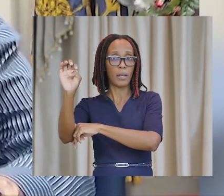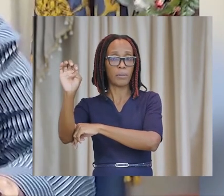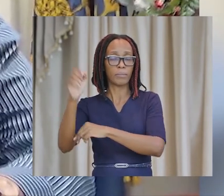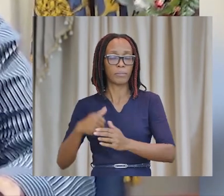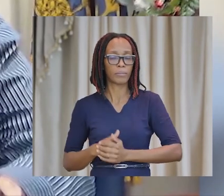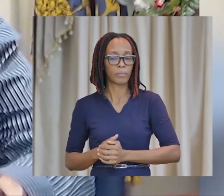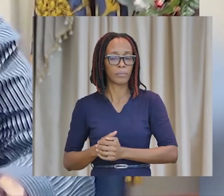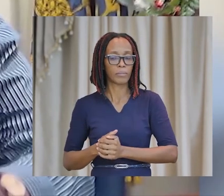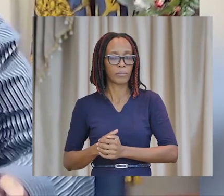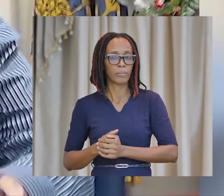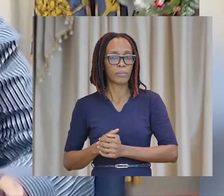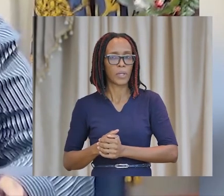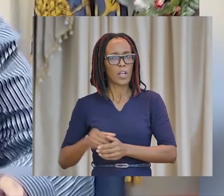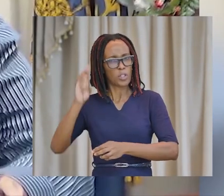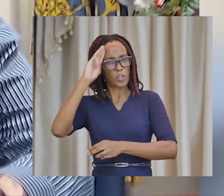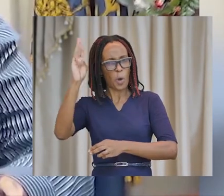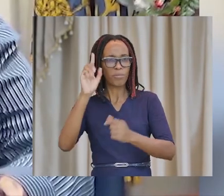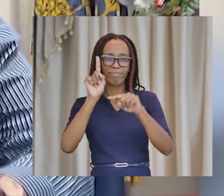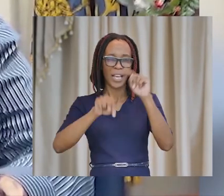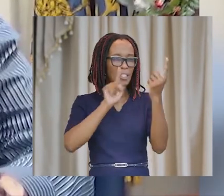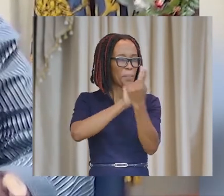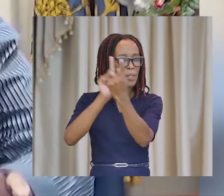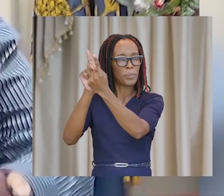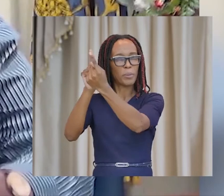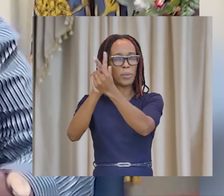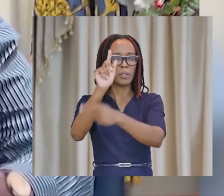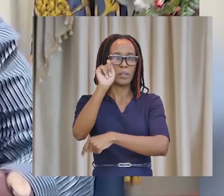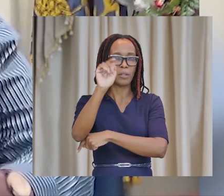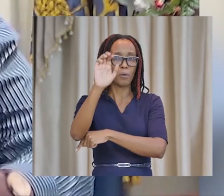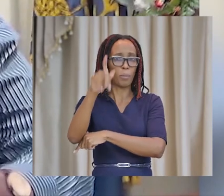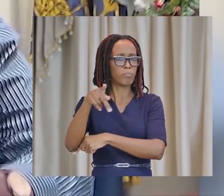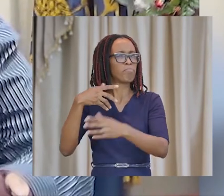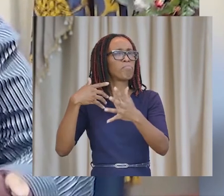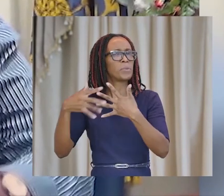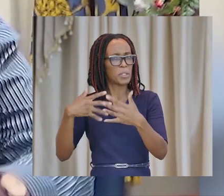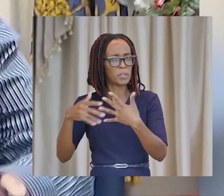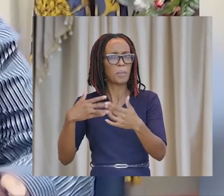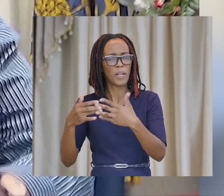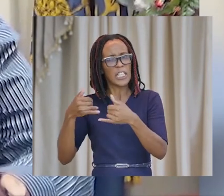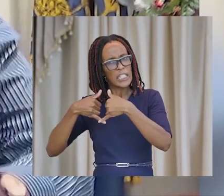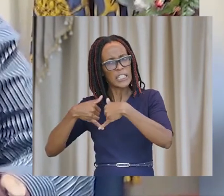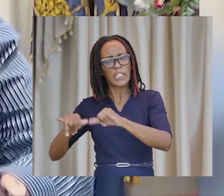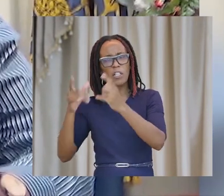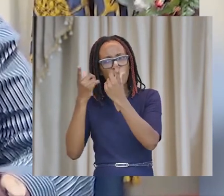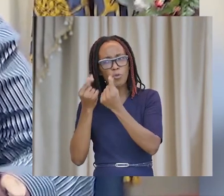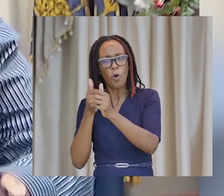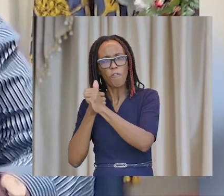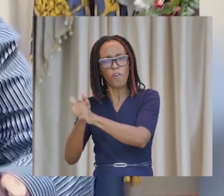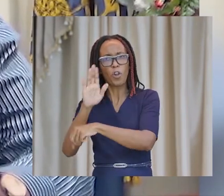scouts, unable to be physically present with your troop, you have been called upon to fulfill your scouting promise even